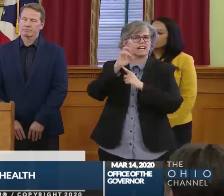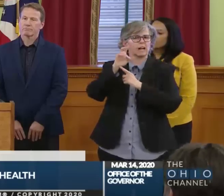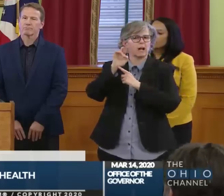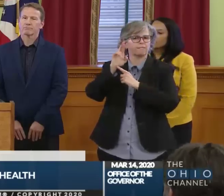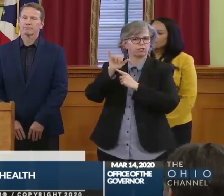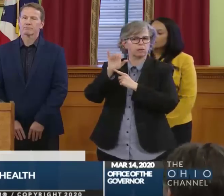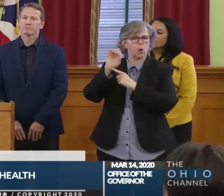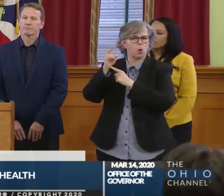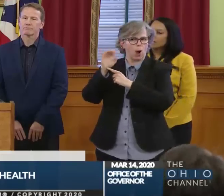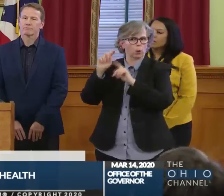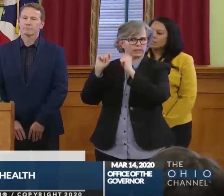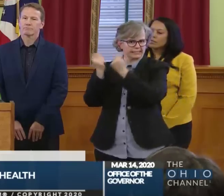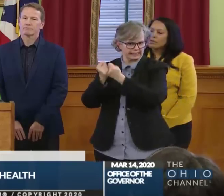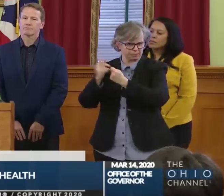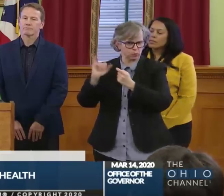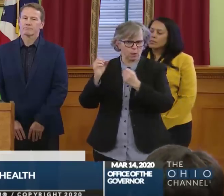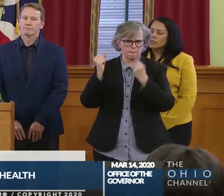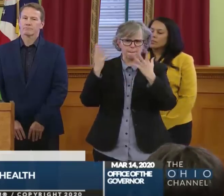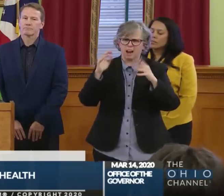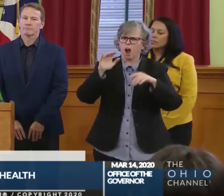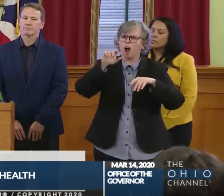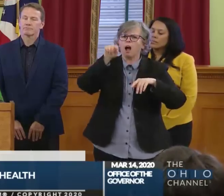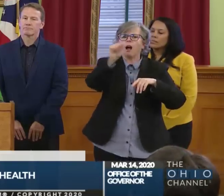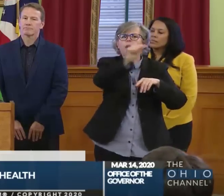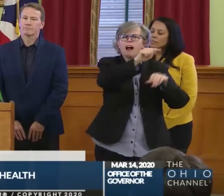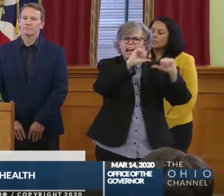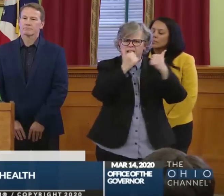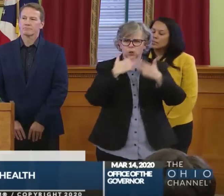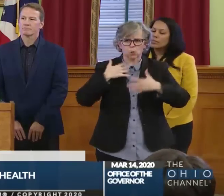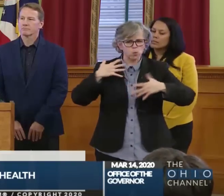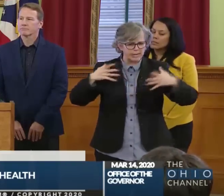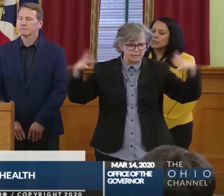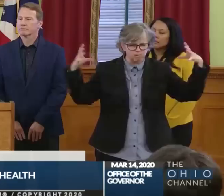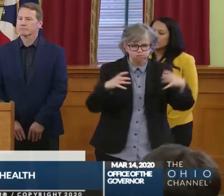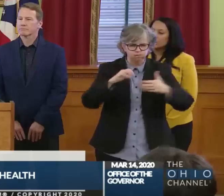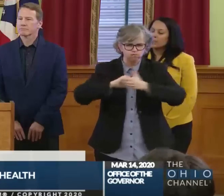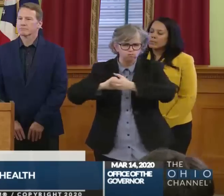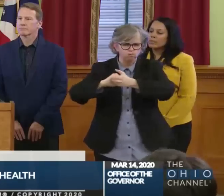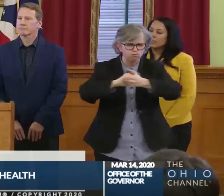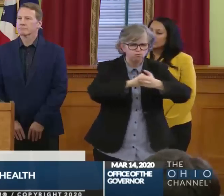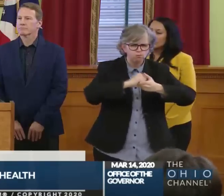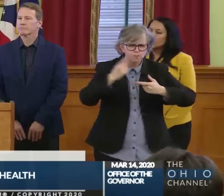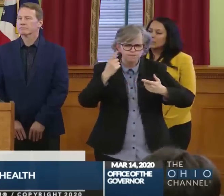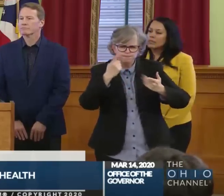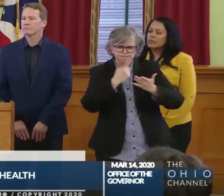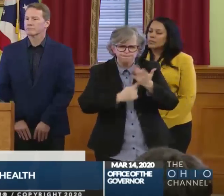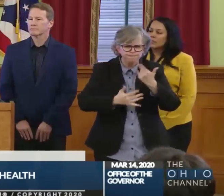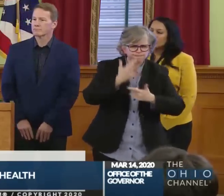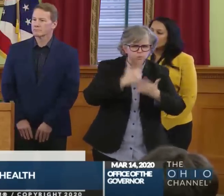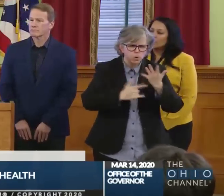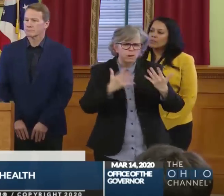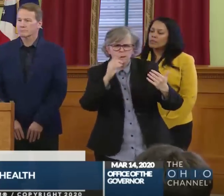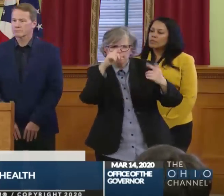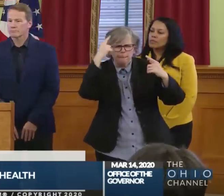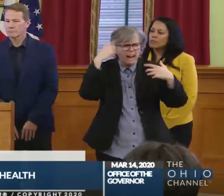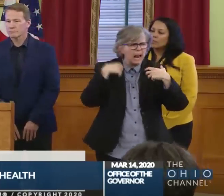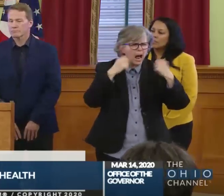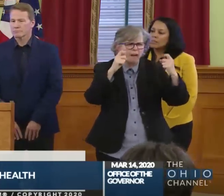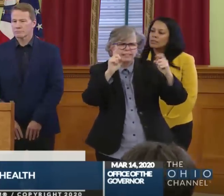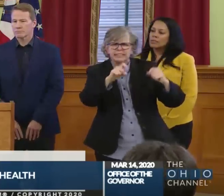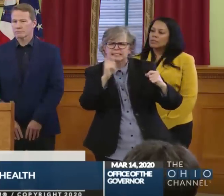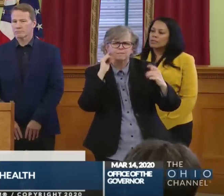and the many other agencies who work to make sure mental health and addiction needs are met for Ohioans. As you know, a few days ago, I executed